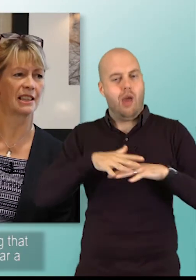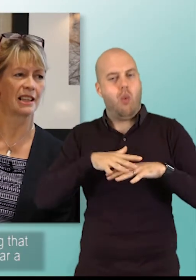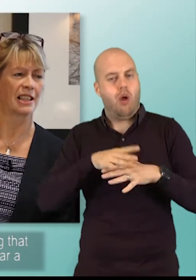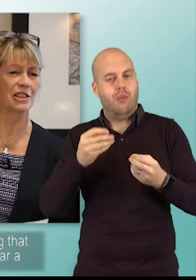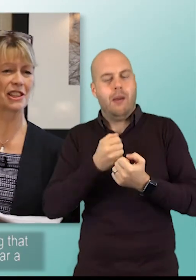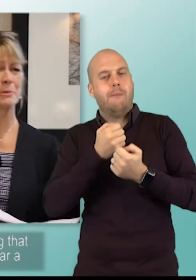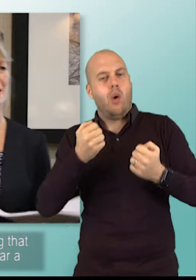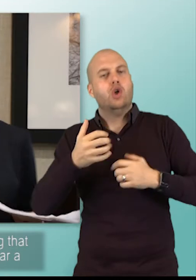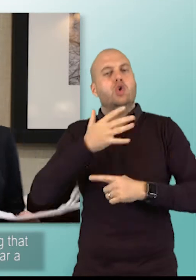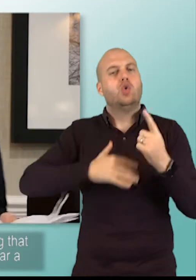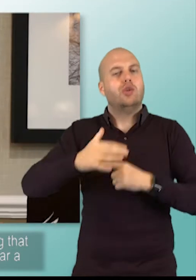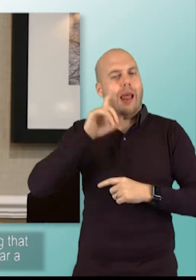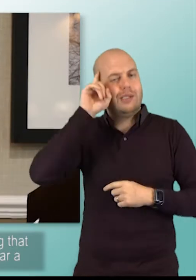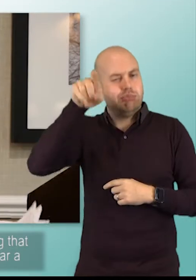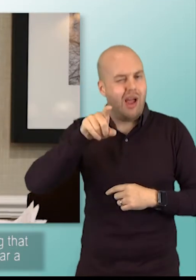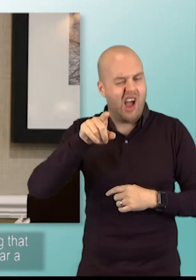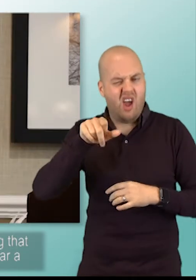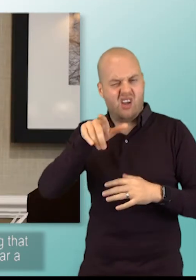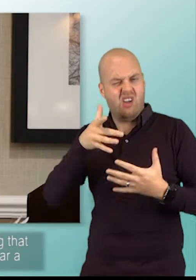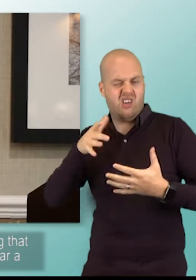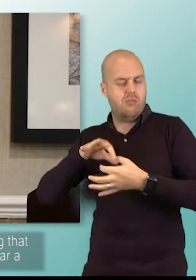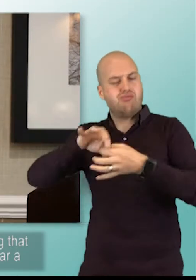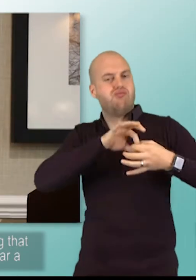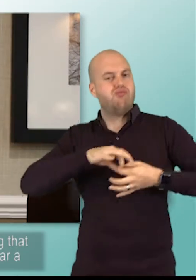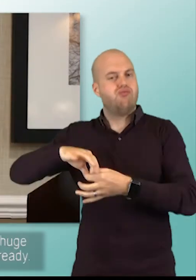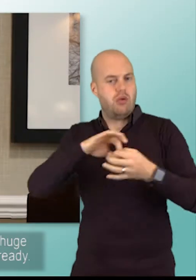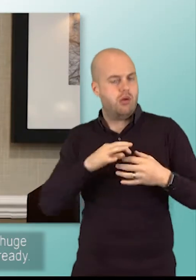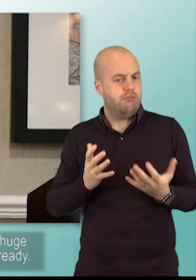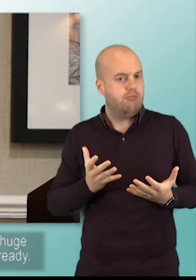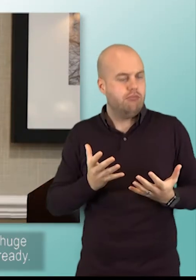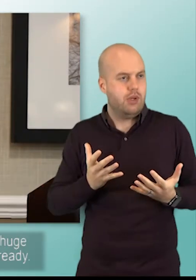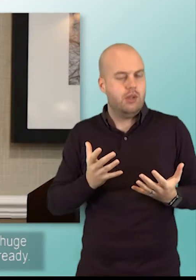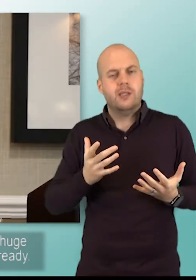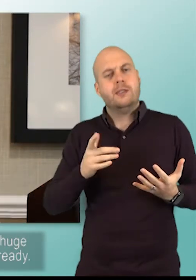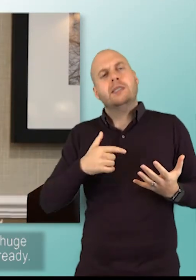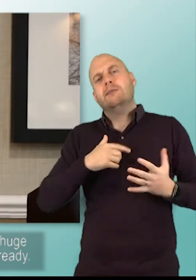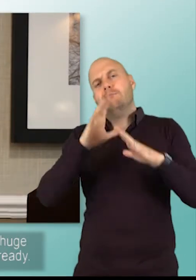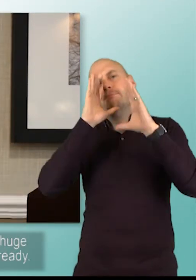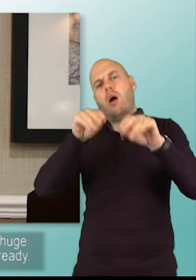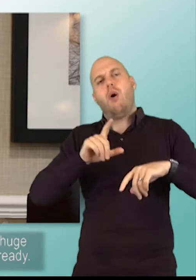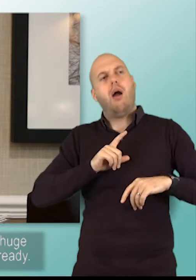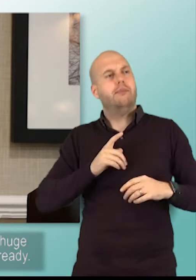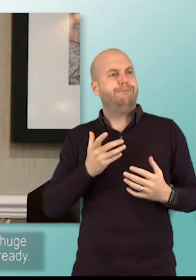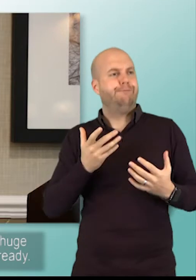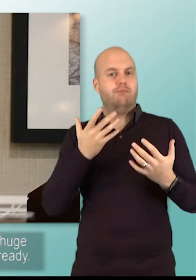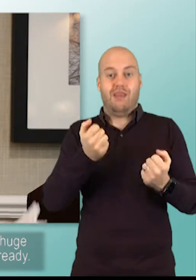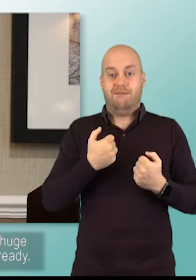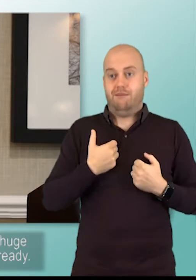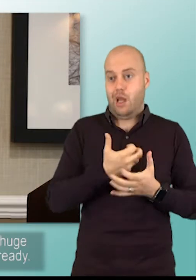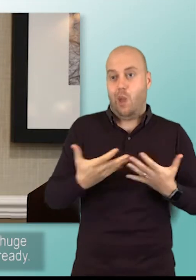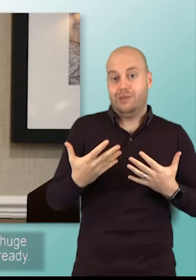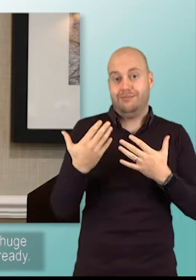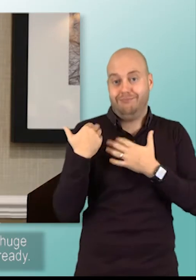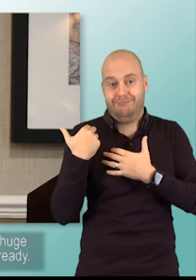enterprise. So I just wanted to flag that up because I think everybody in this room will wear a huge number of hats, and there's a huge